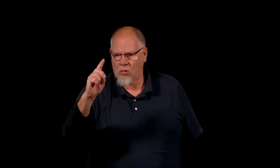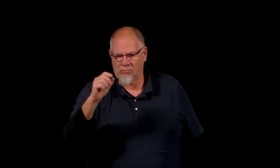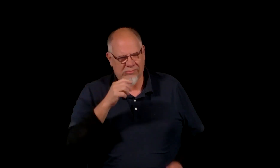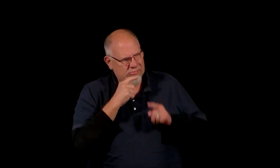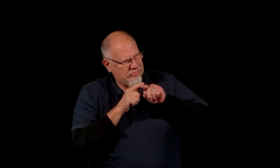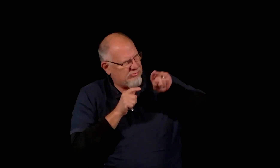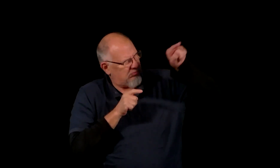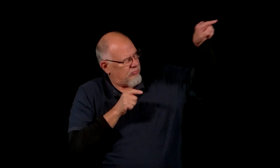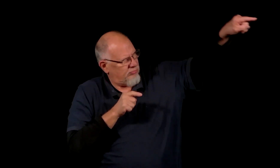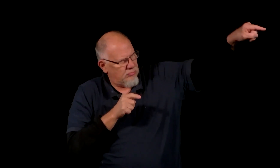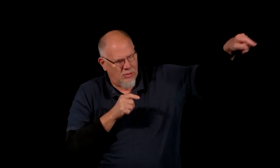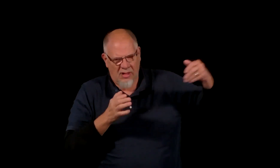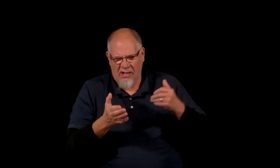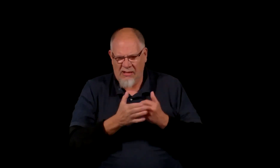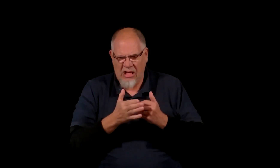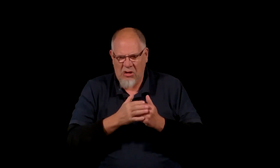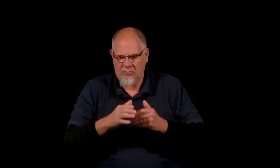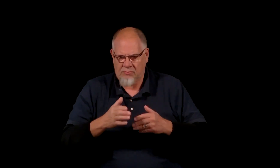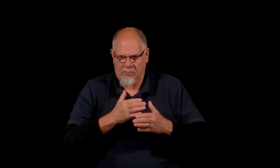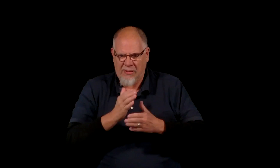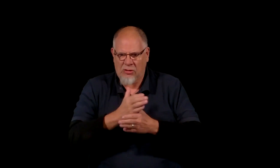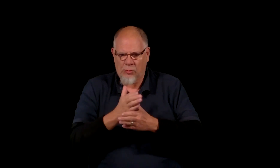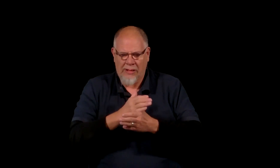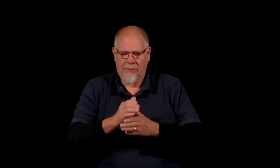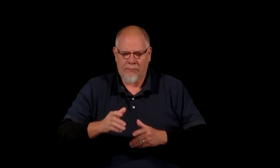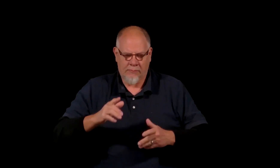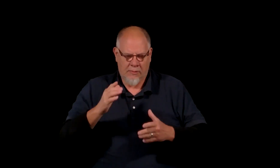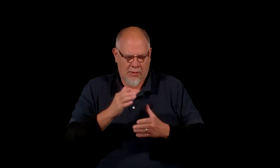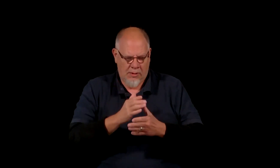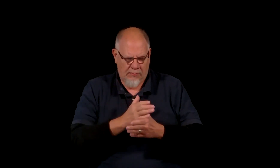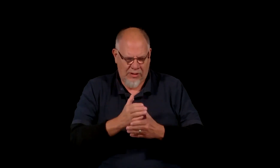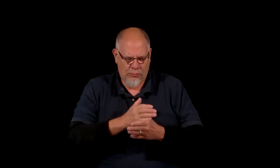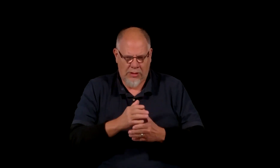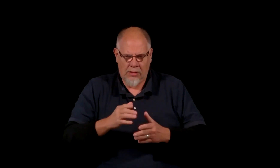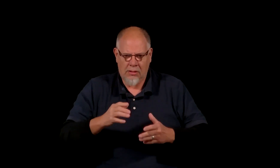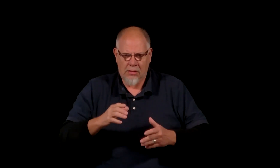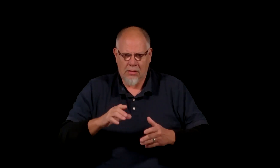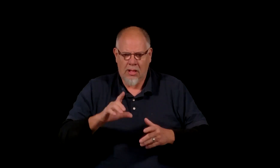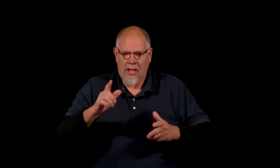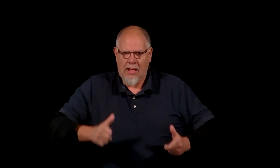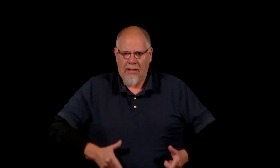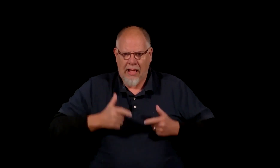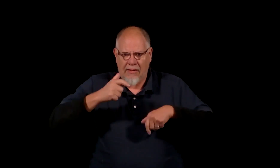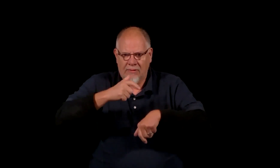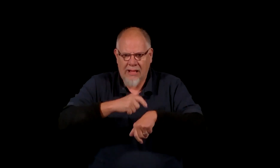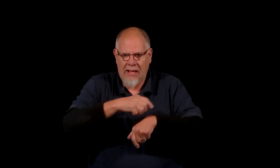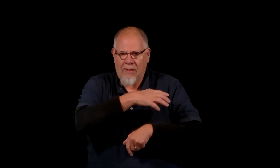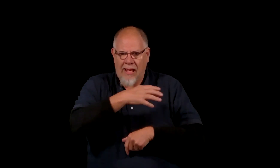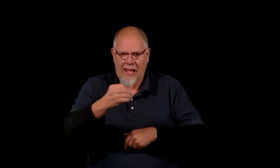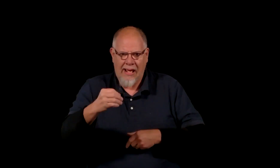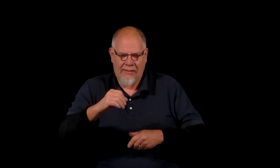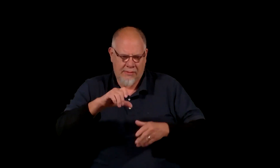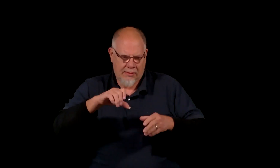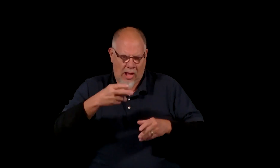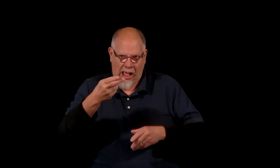Cliff Road, not far from here. It's between, it's between